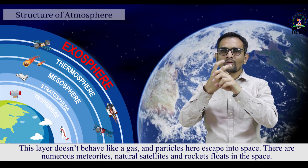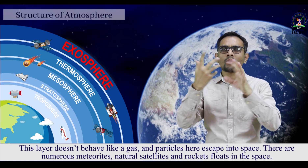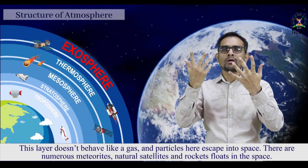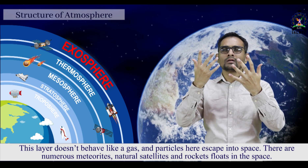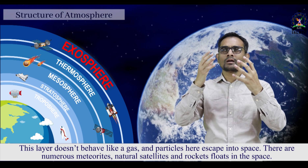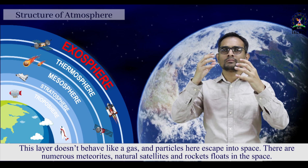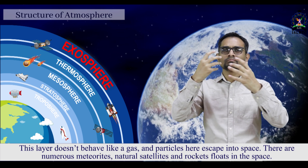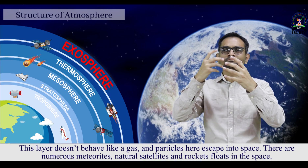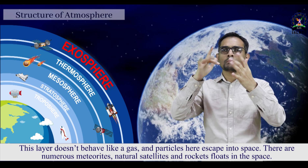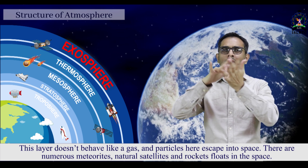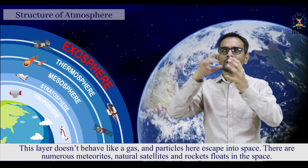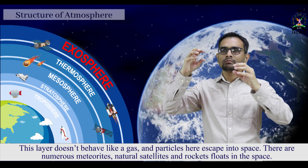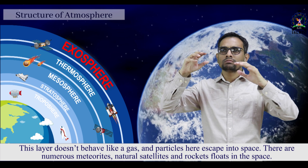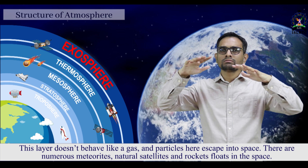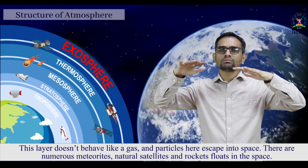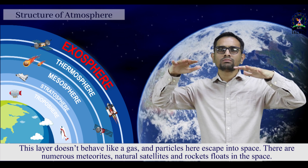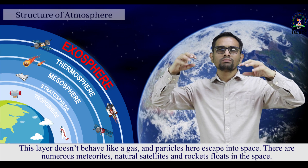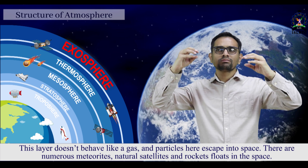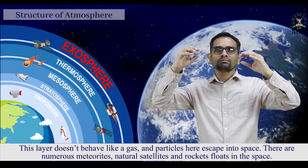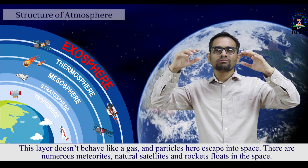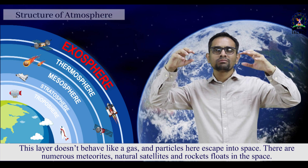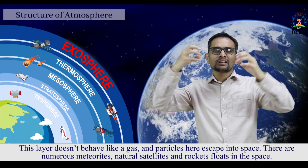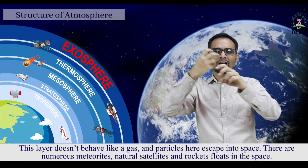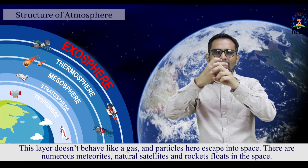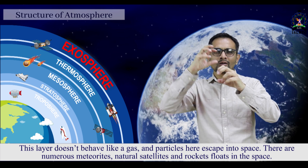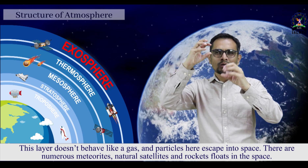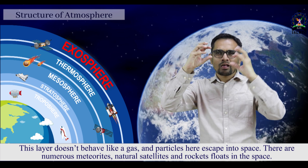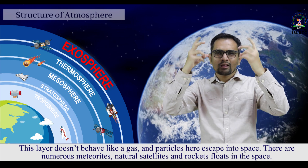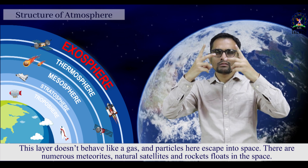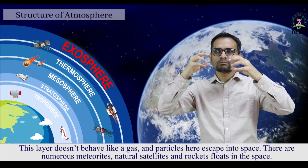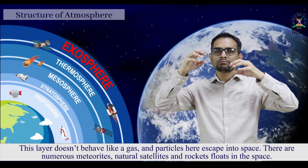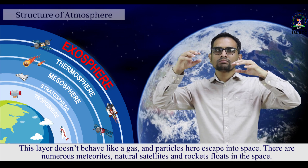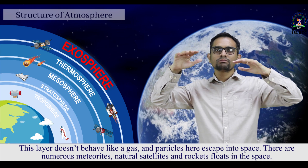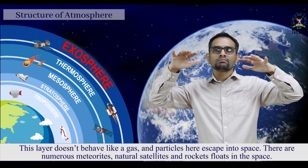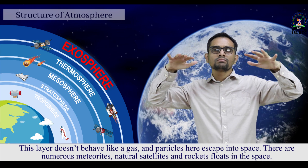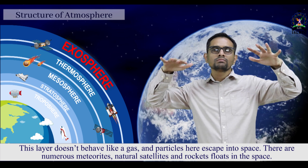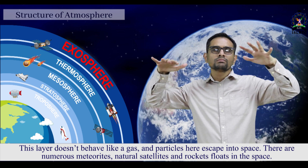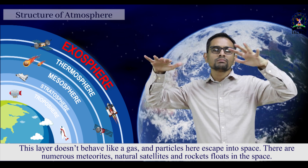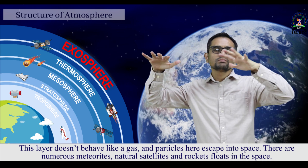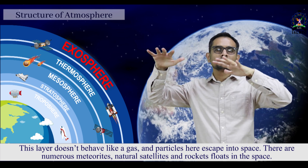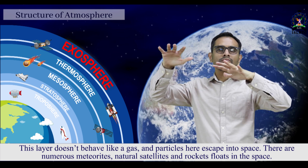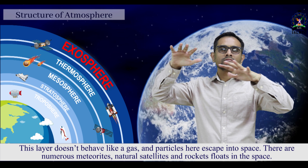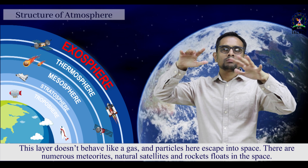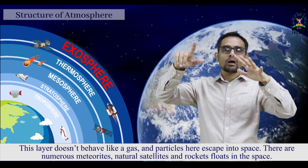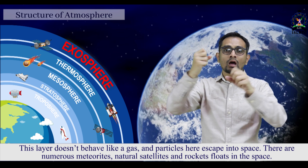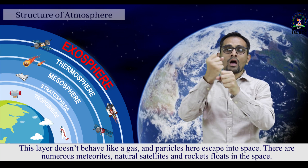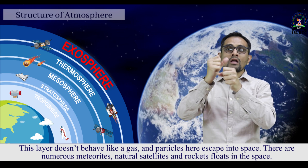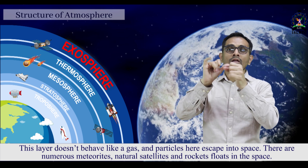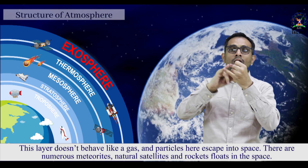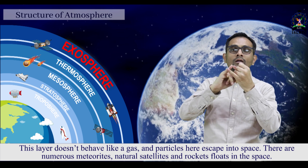This layer doesn't behave like a gas, and particles here escape into